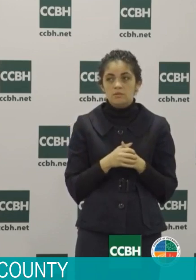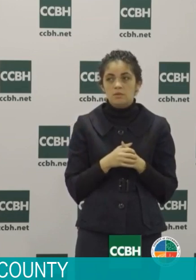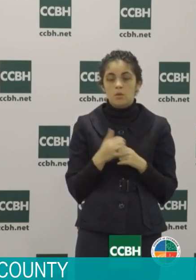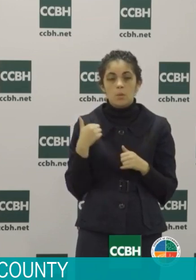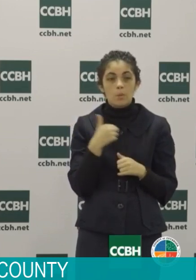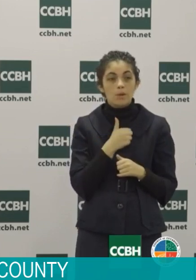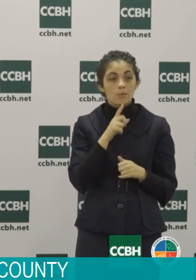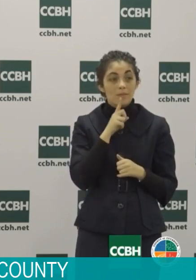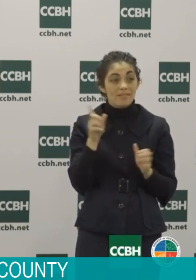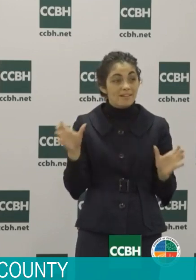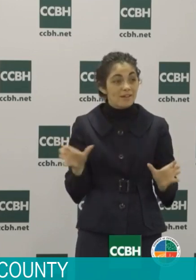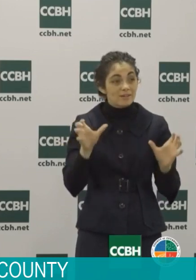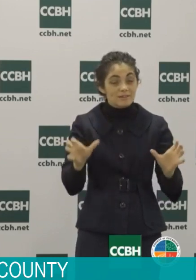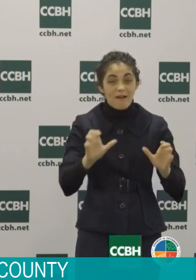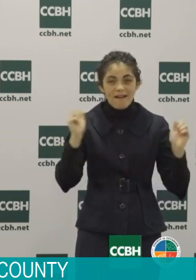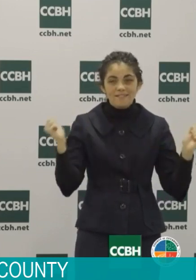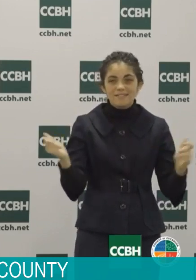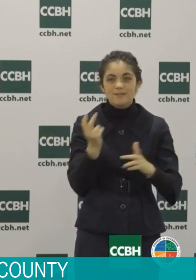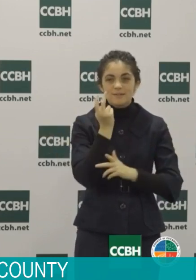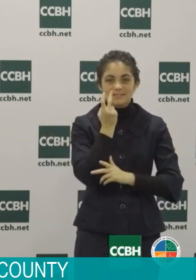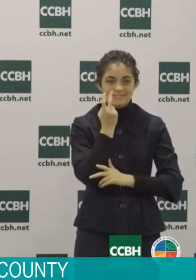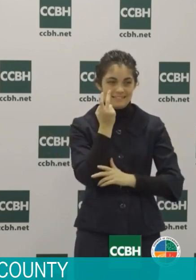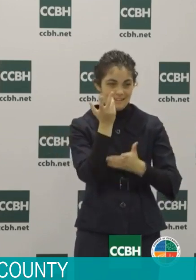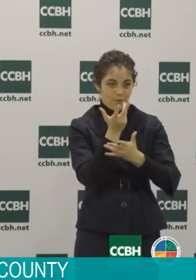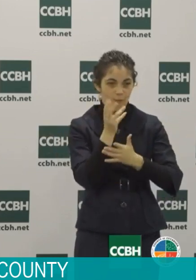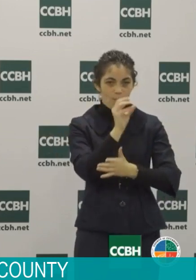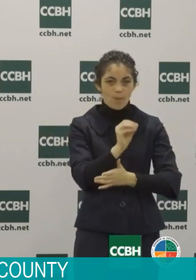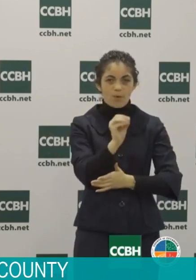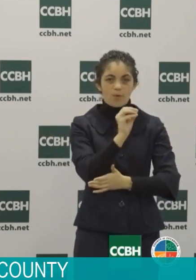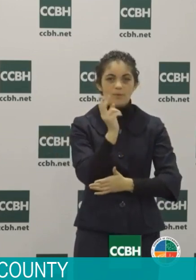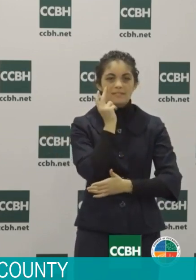are encouraged by what we're seeing here in Ohio. We